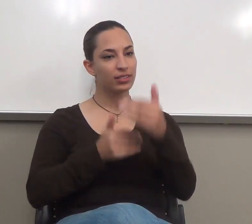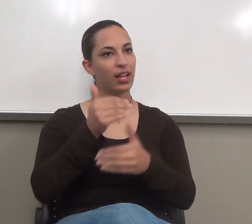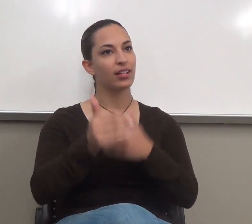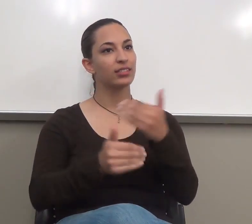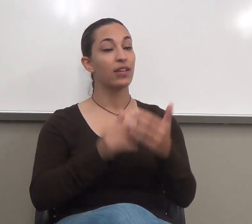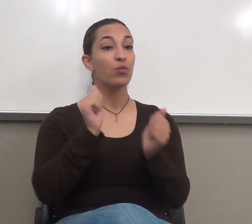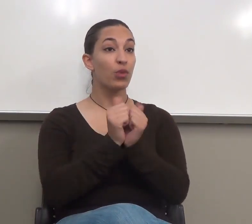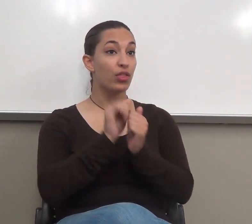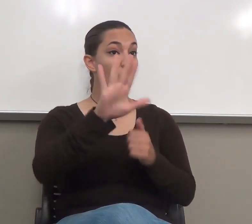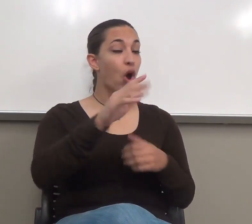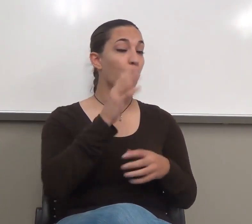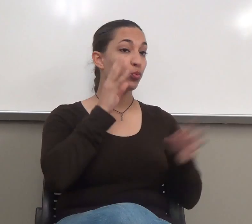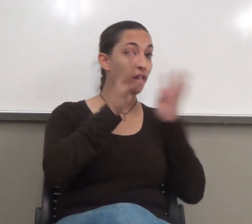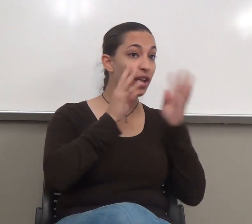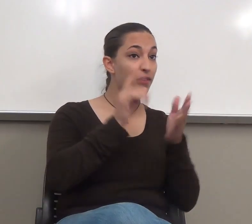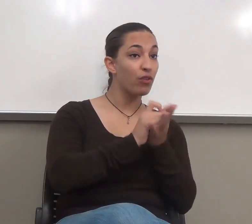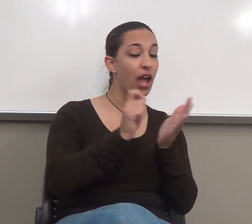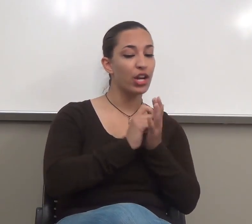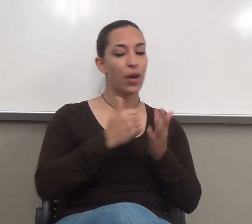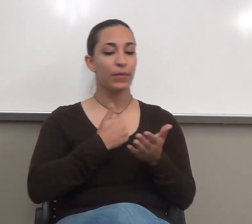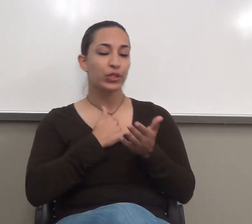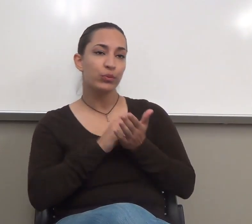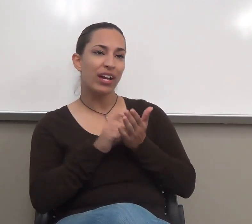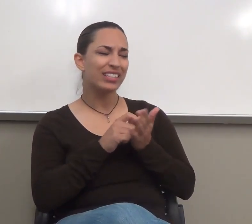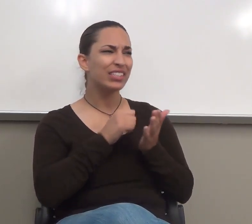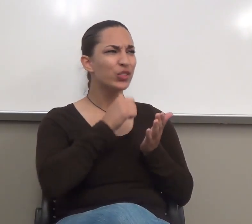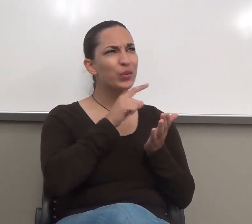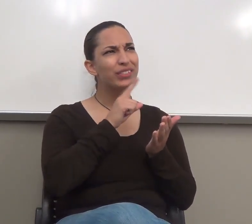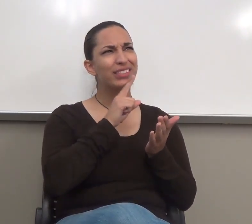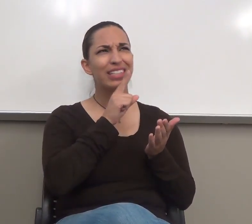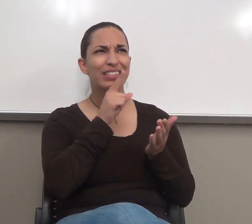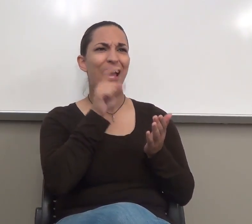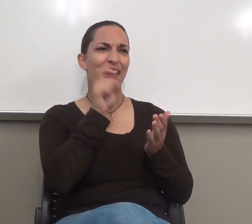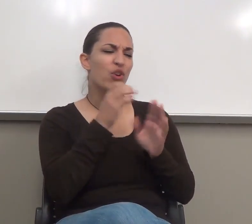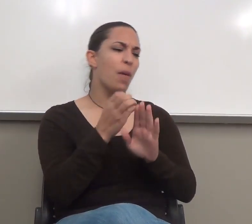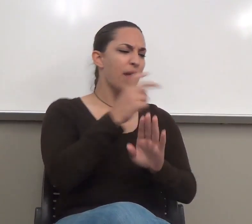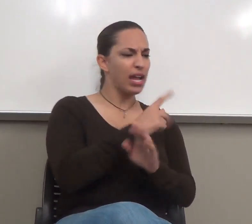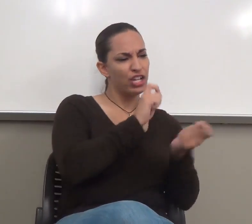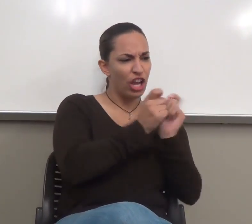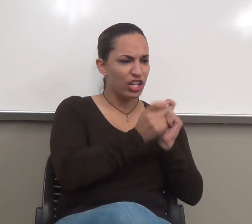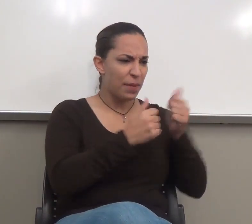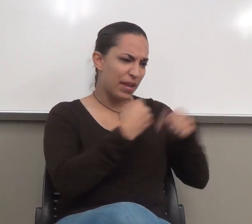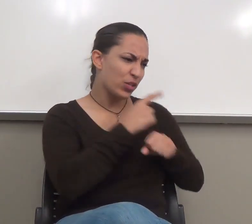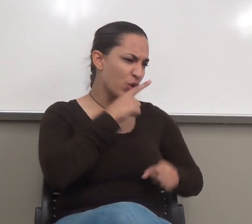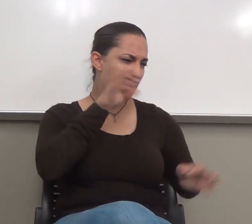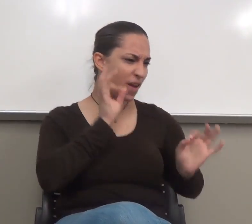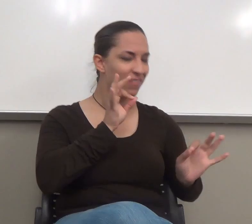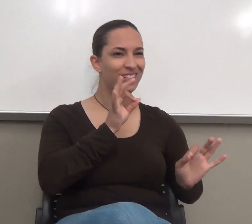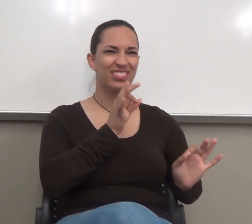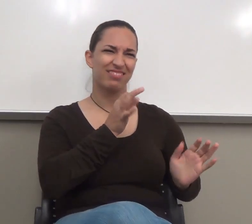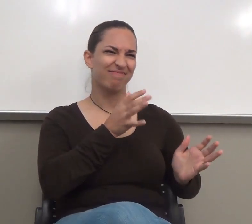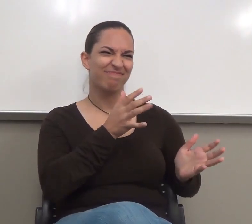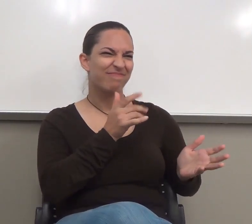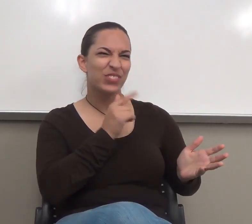learn how, and that's when we get back to this, you're going to learn how to do this process of